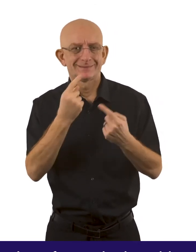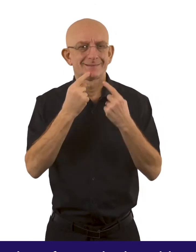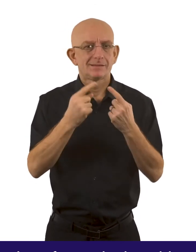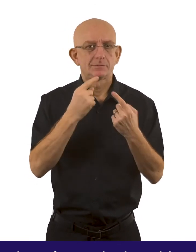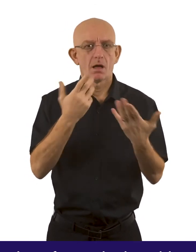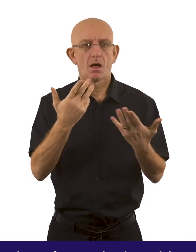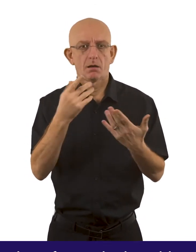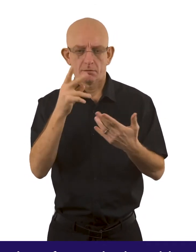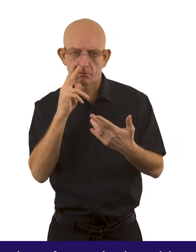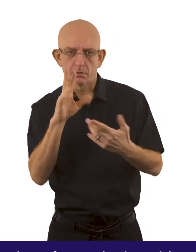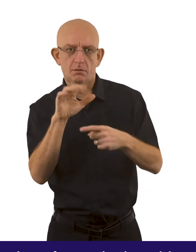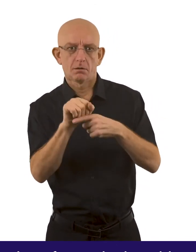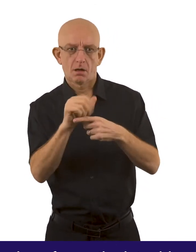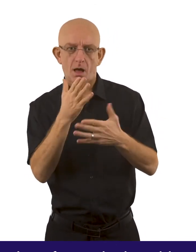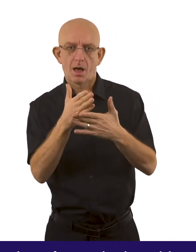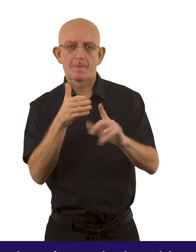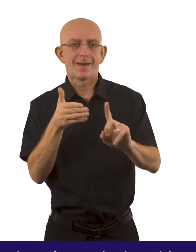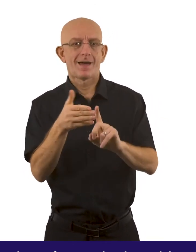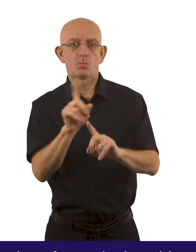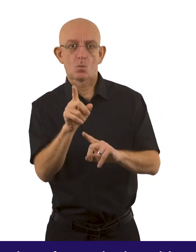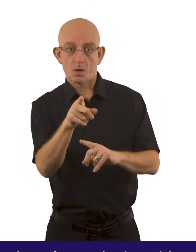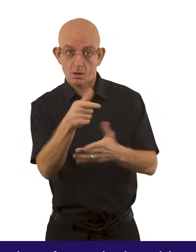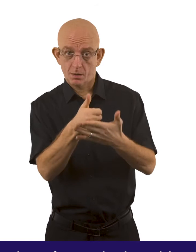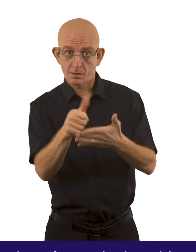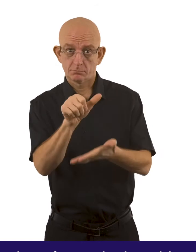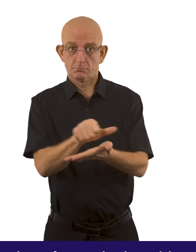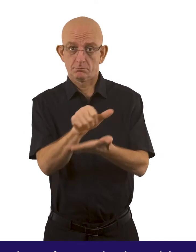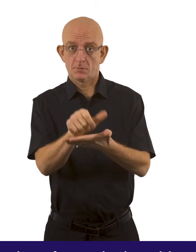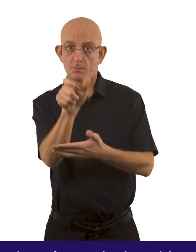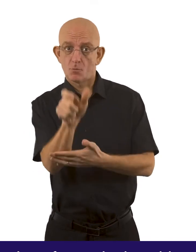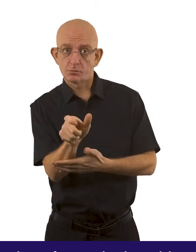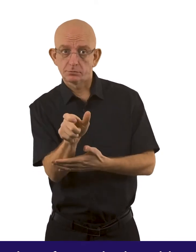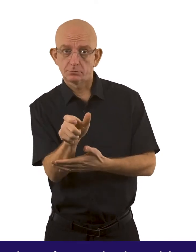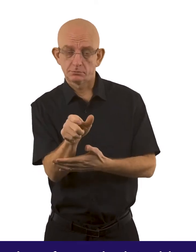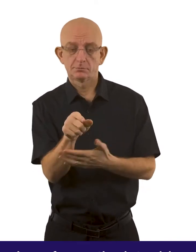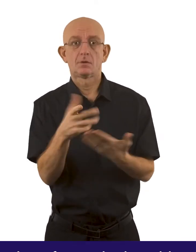genetic data, biometric data for the purpose of uniquely identifying a natural person,